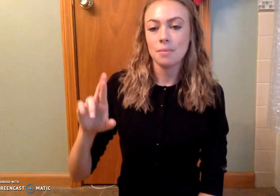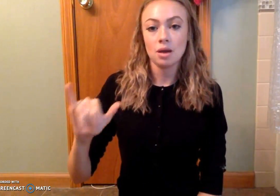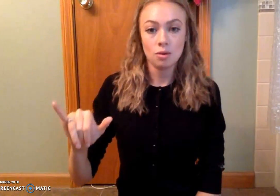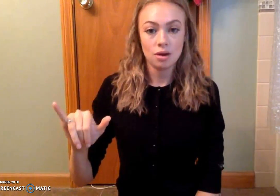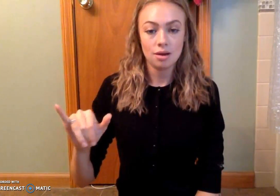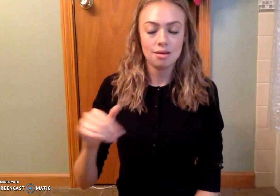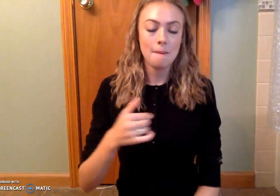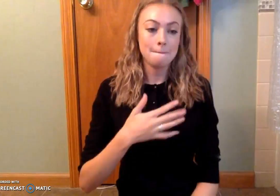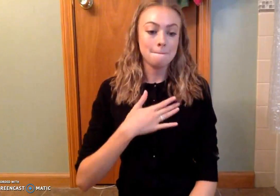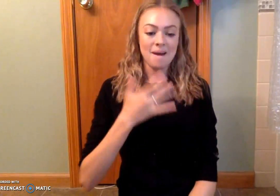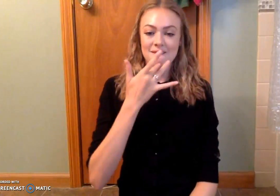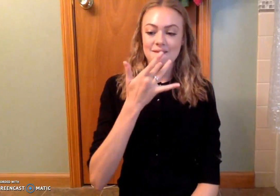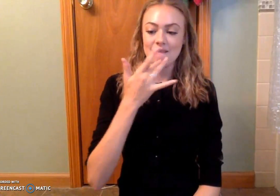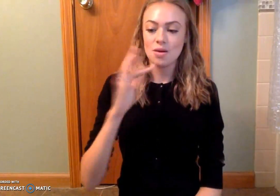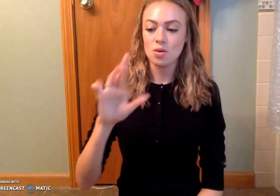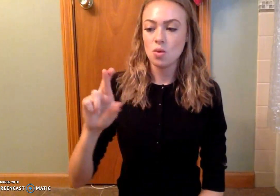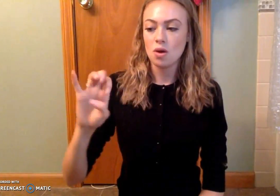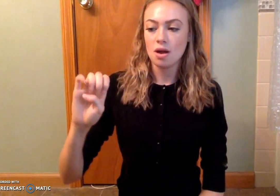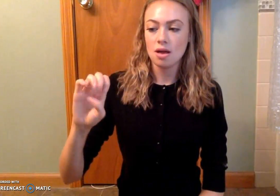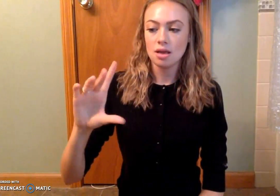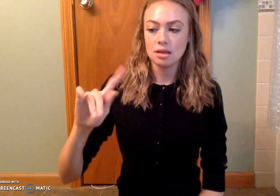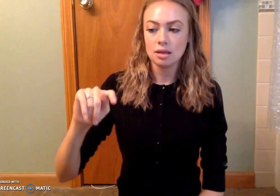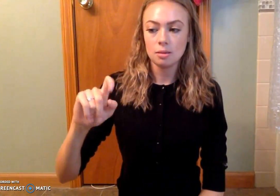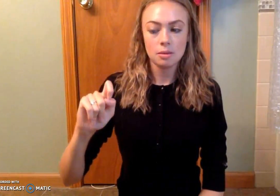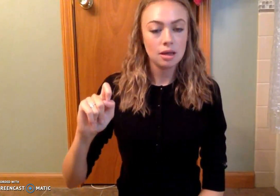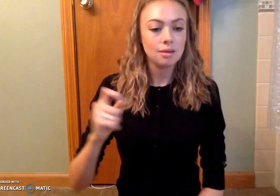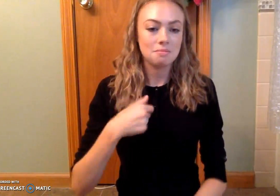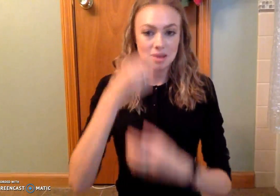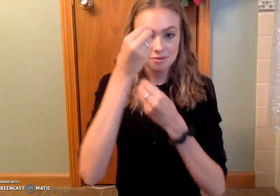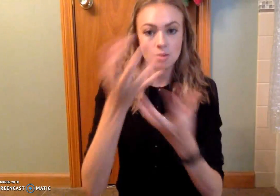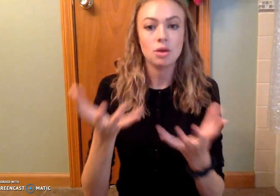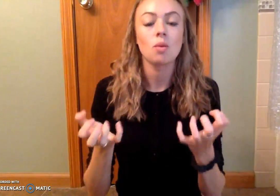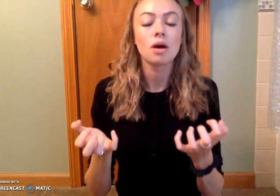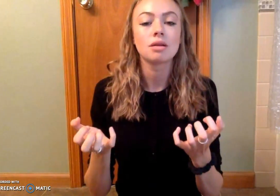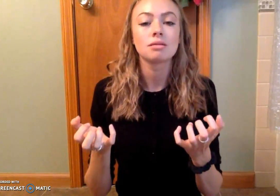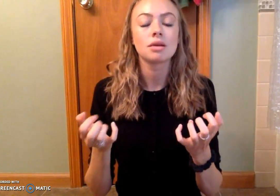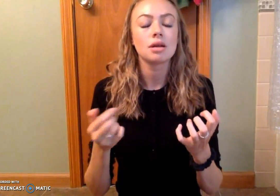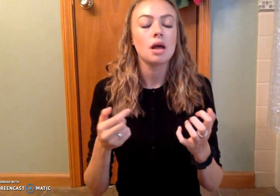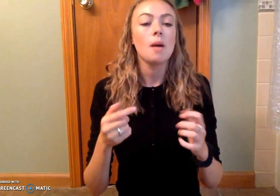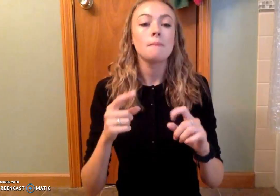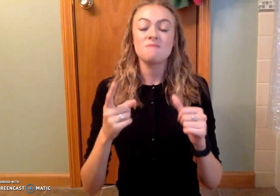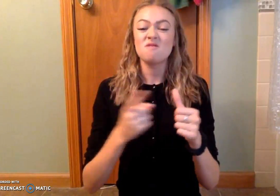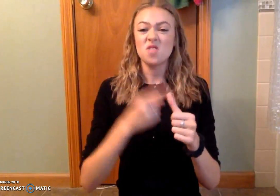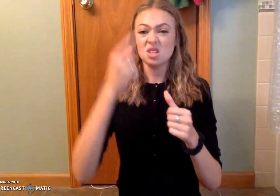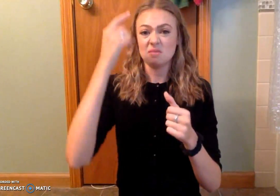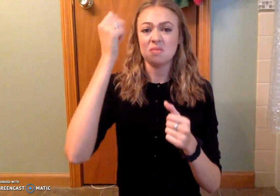And let me just start by saying that I have devised this recipe myself.